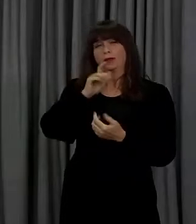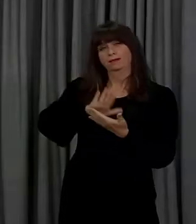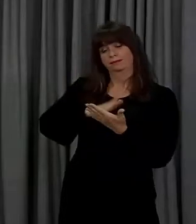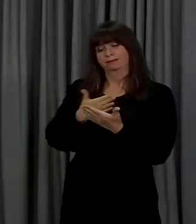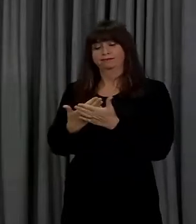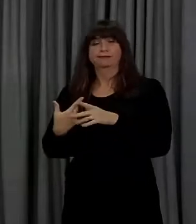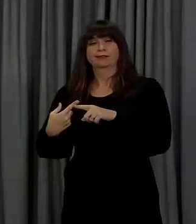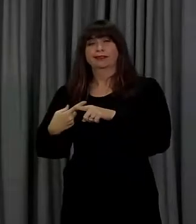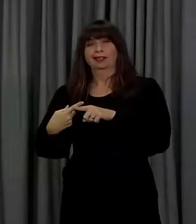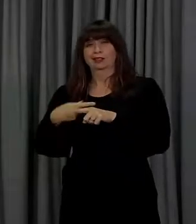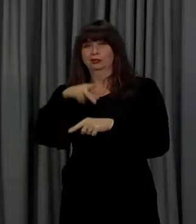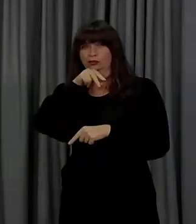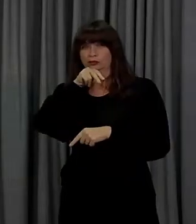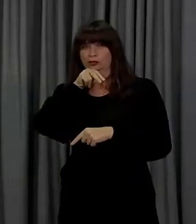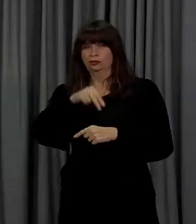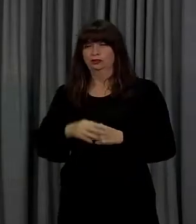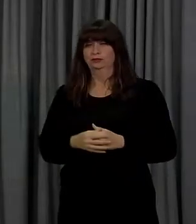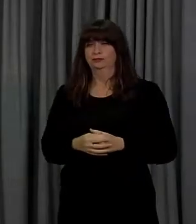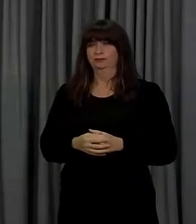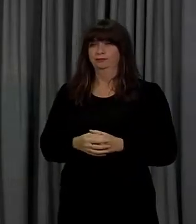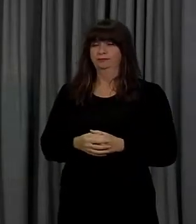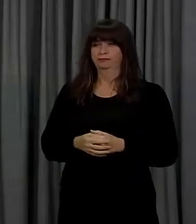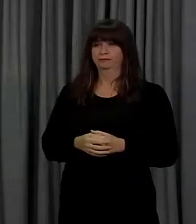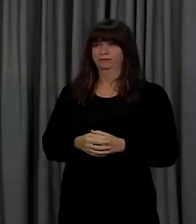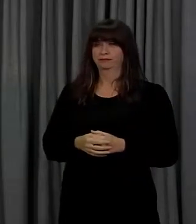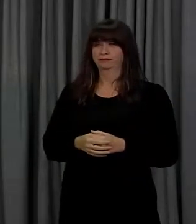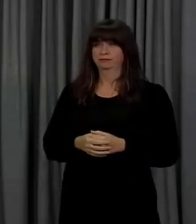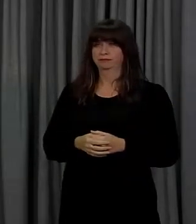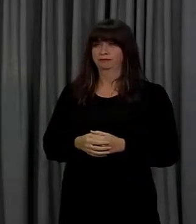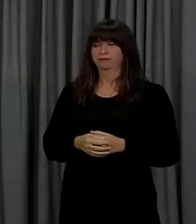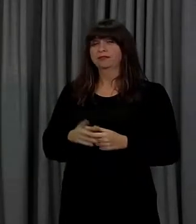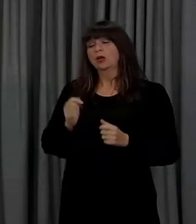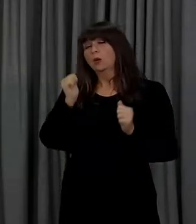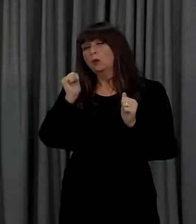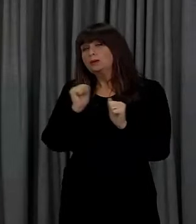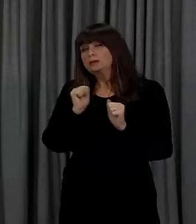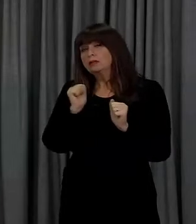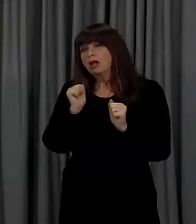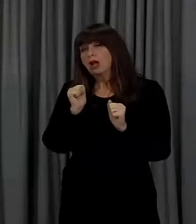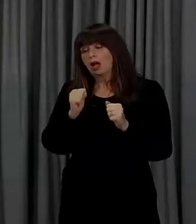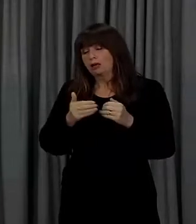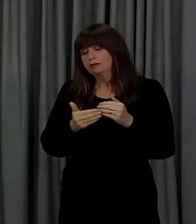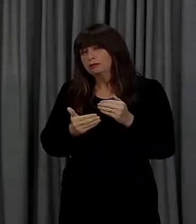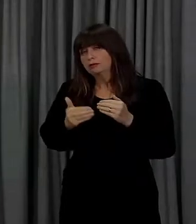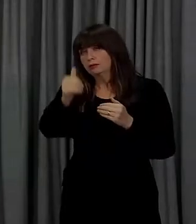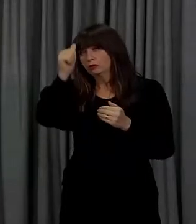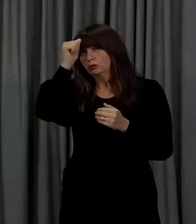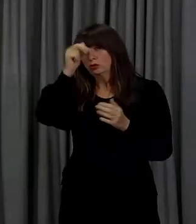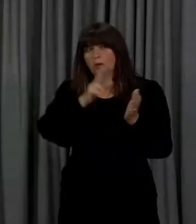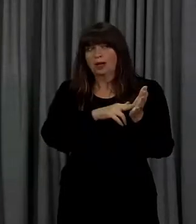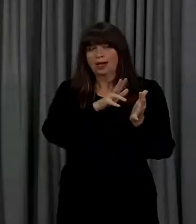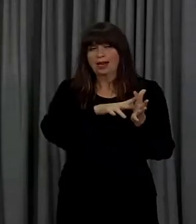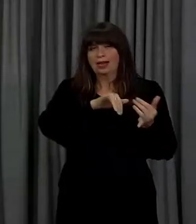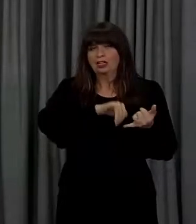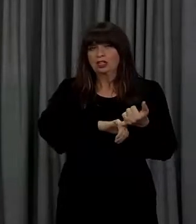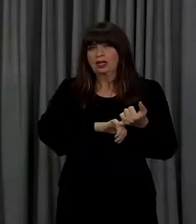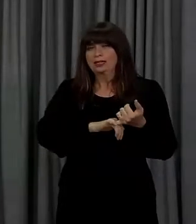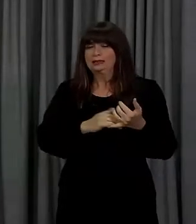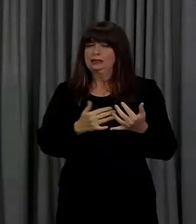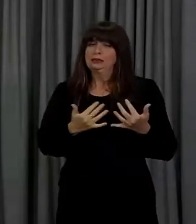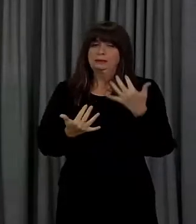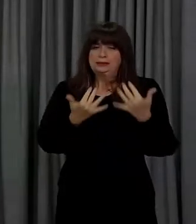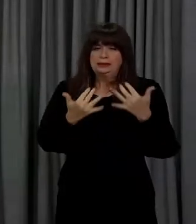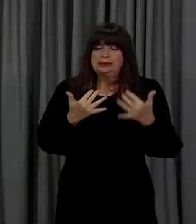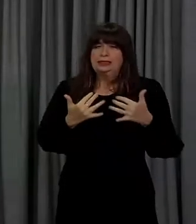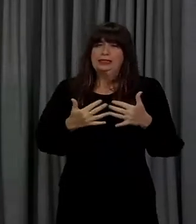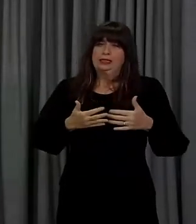wneud I gadw'n hunain yn iach dros y gaeaf. Now, the winter is usually a busy and challenging time for our